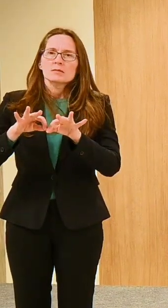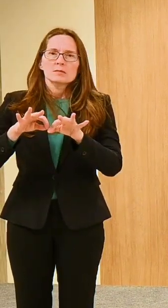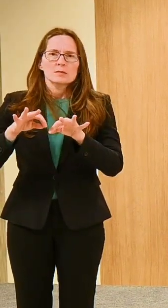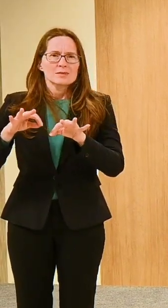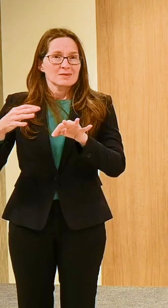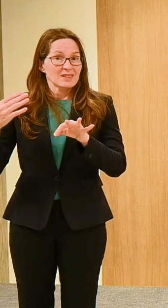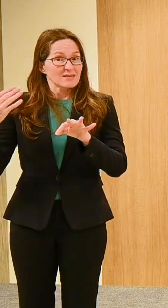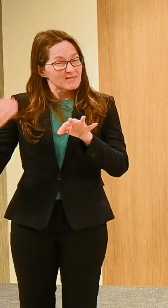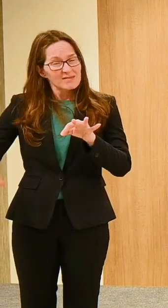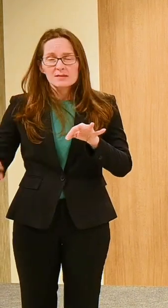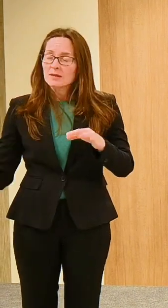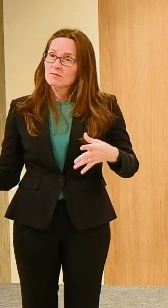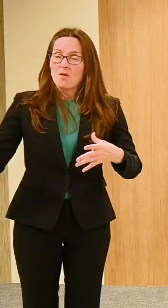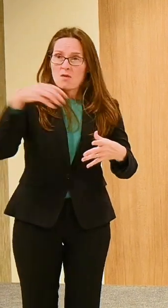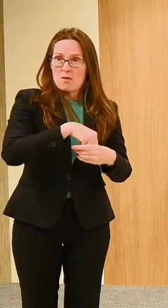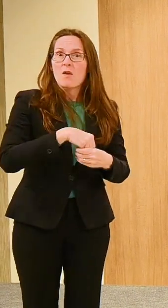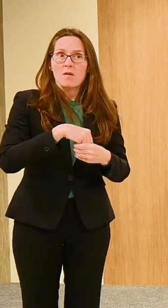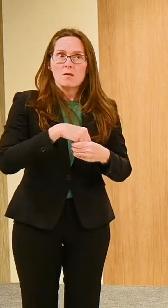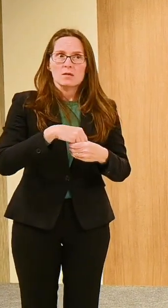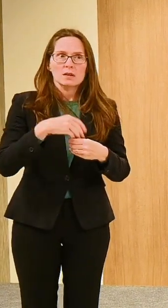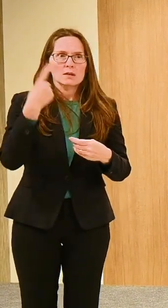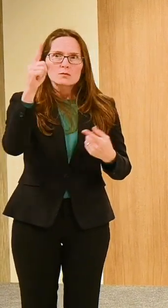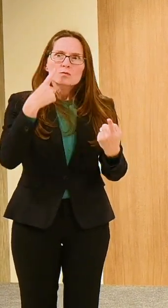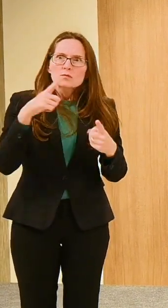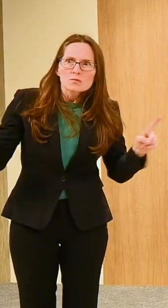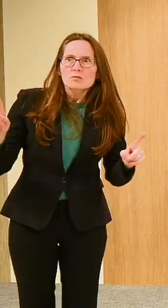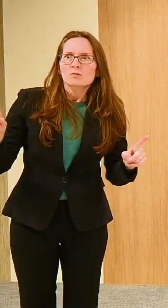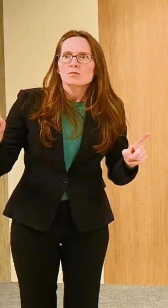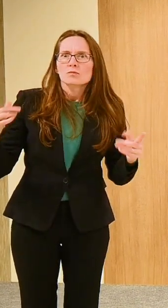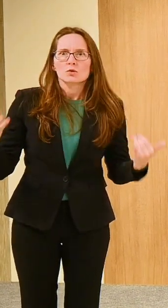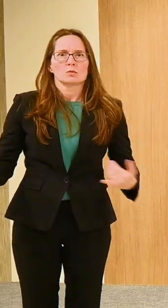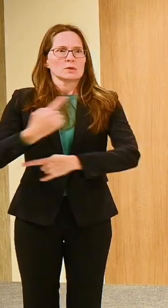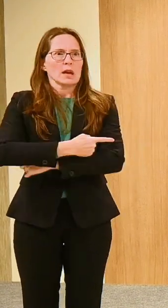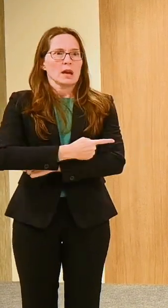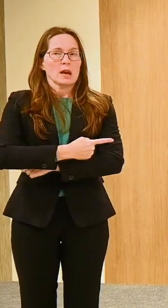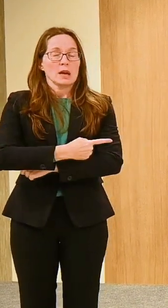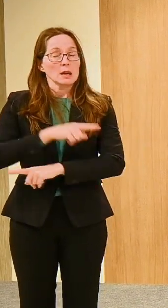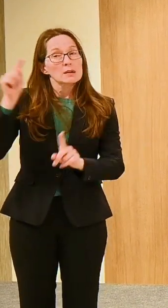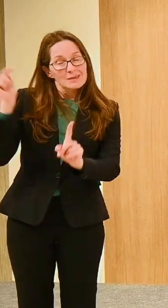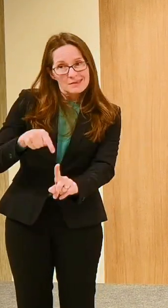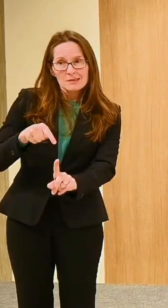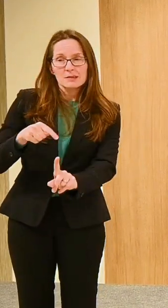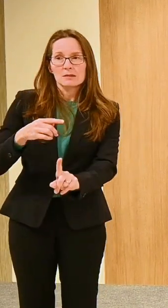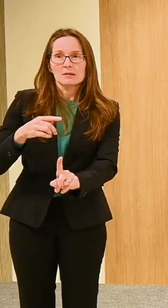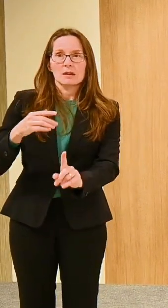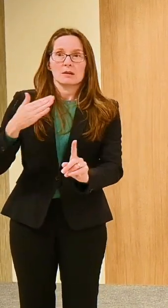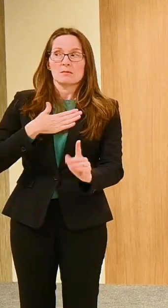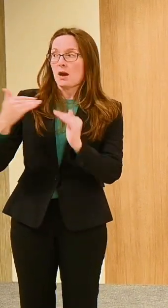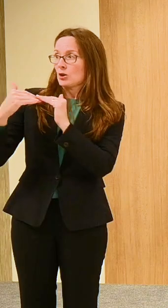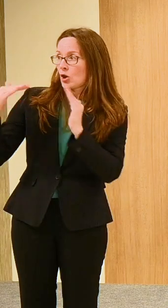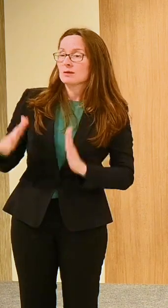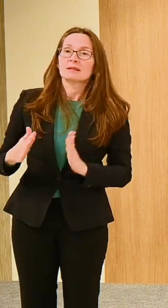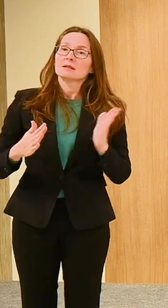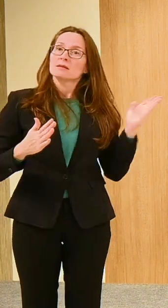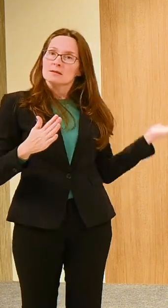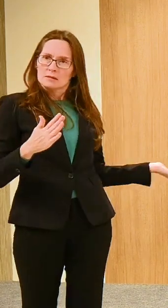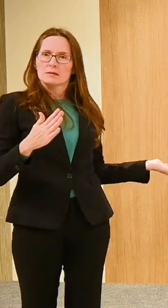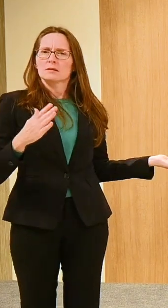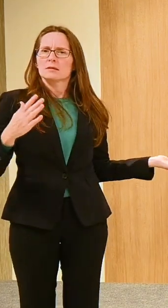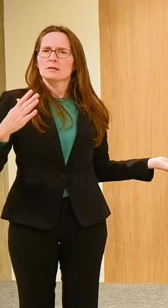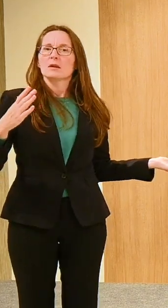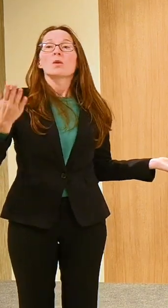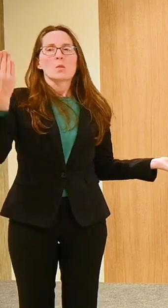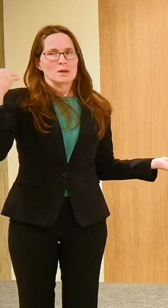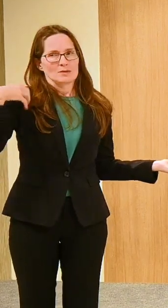And in particular, my colleague here, who was chair of the council when we passed this budget